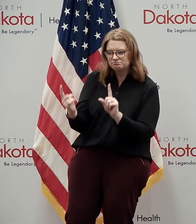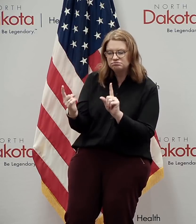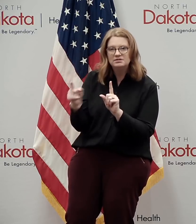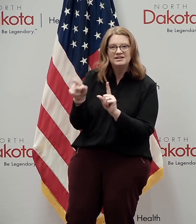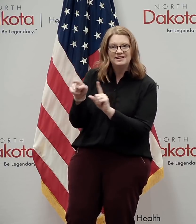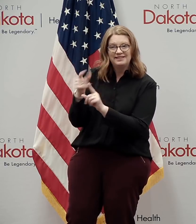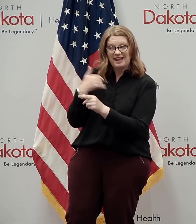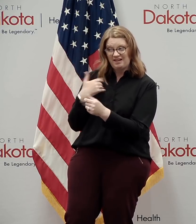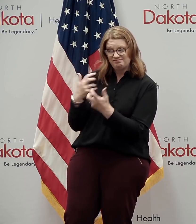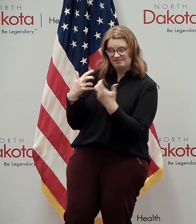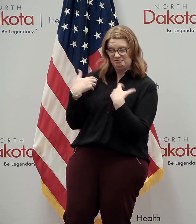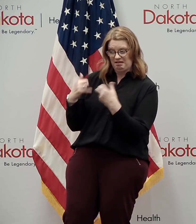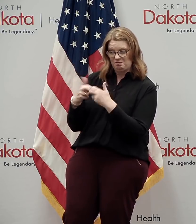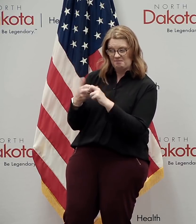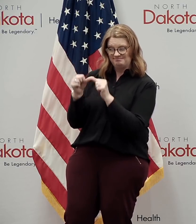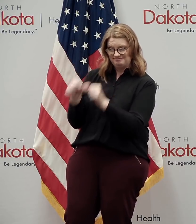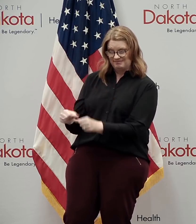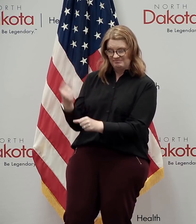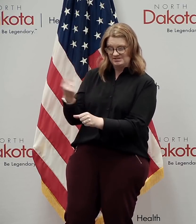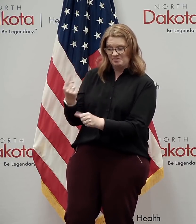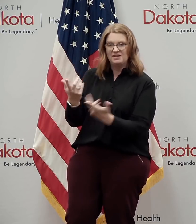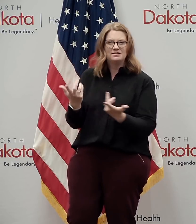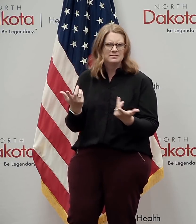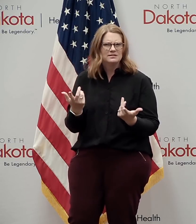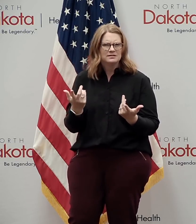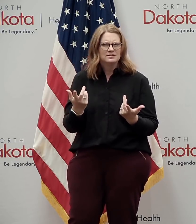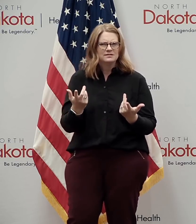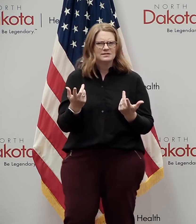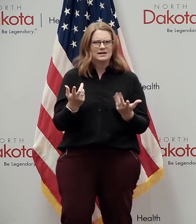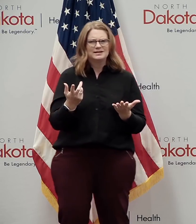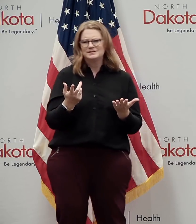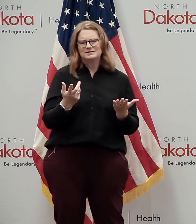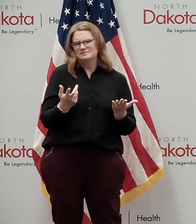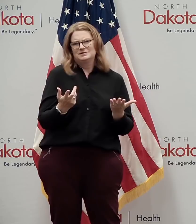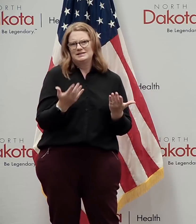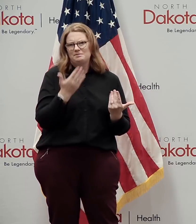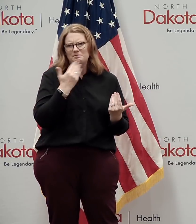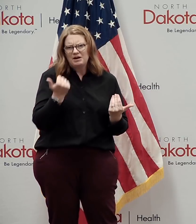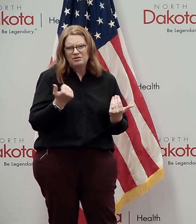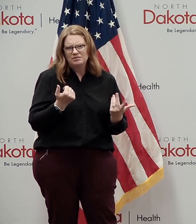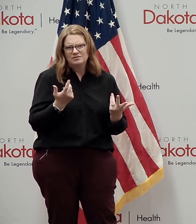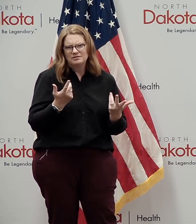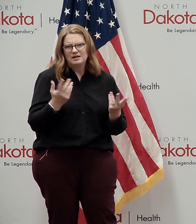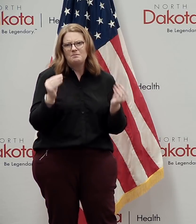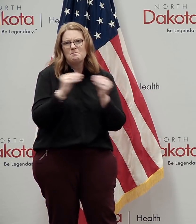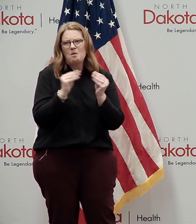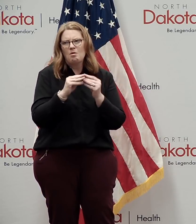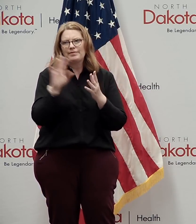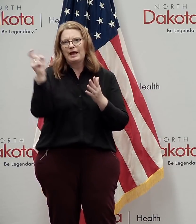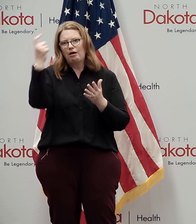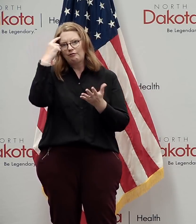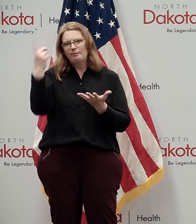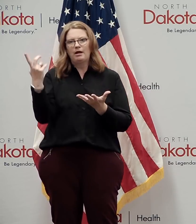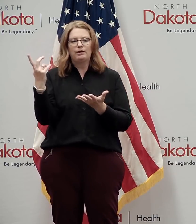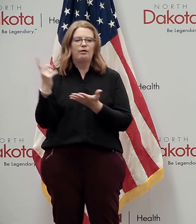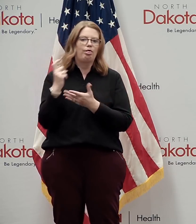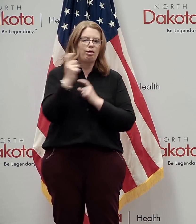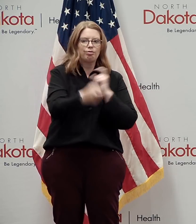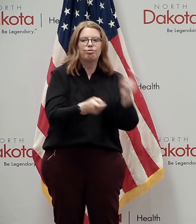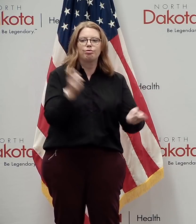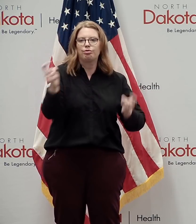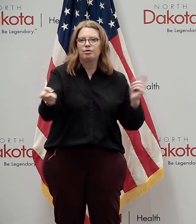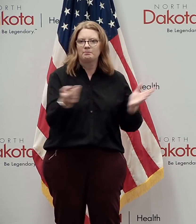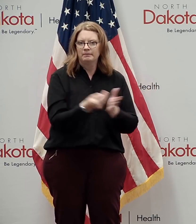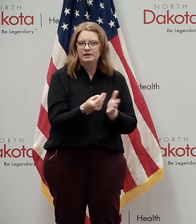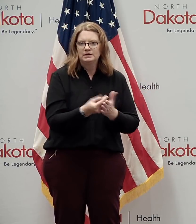again, better than much less expensive than more big government bailouts. Okay, with that, we're going to move to